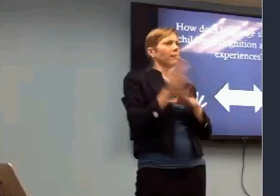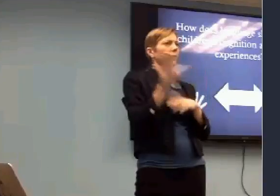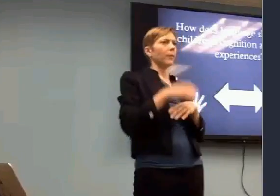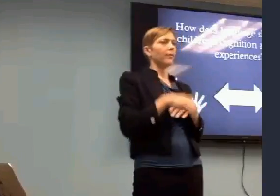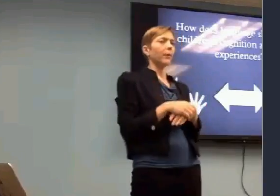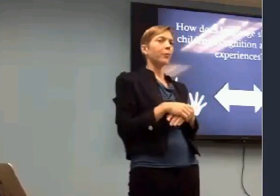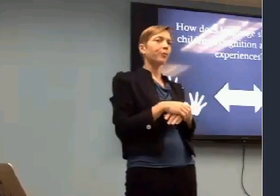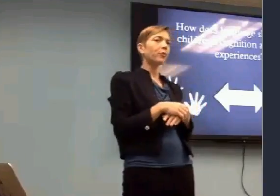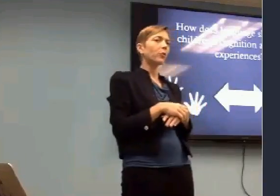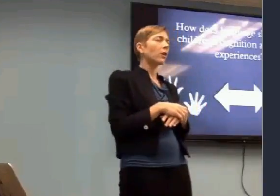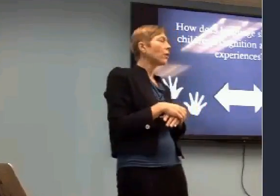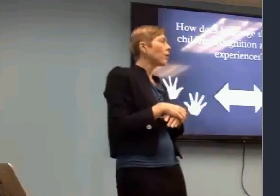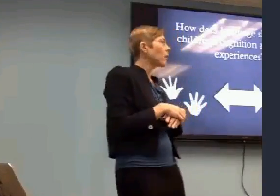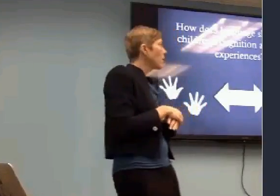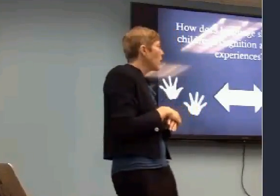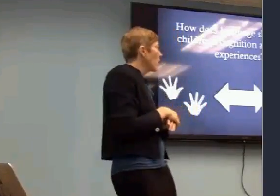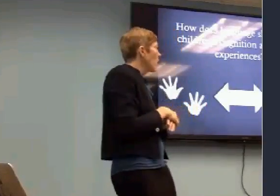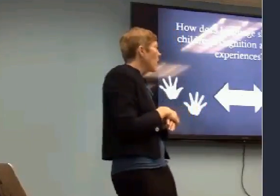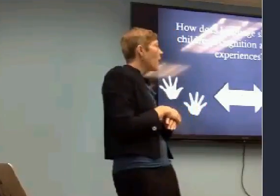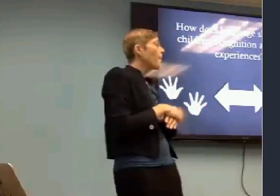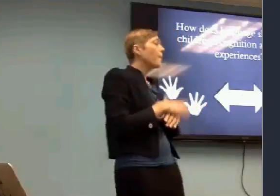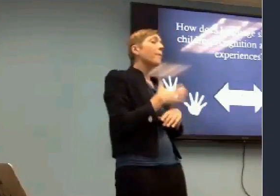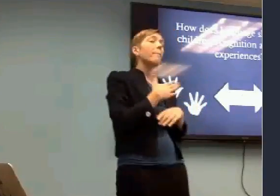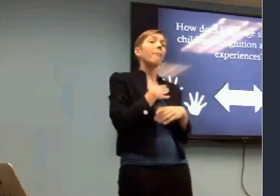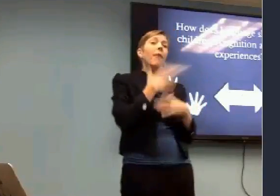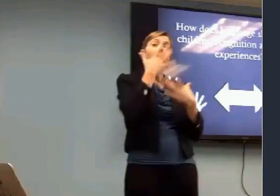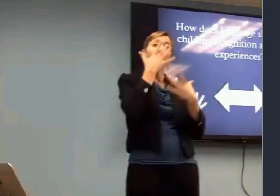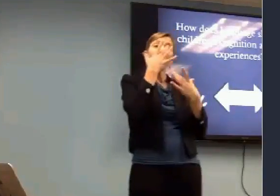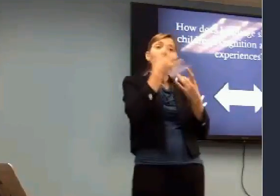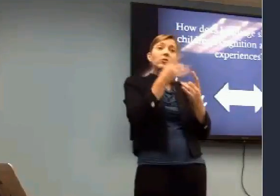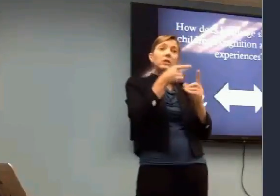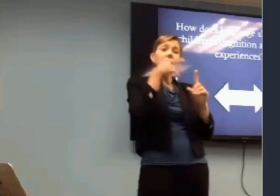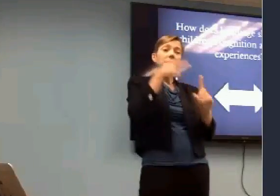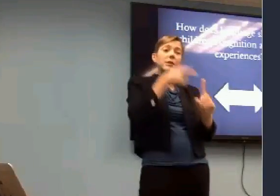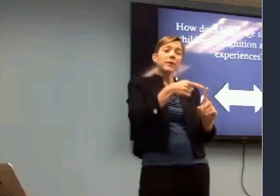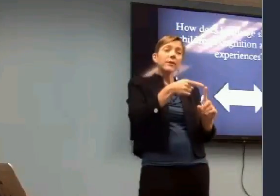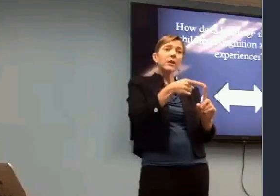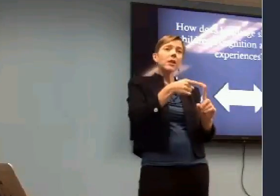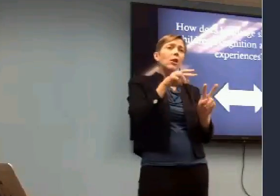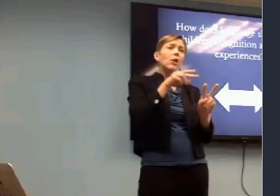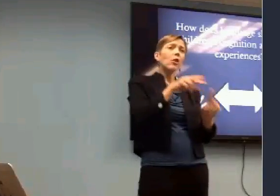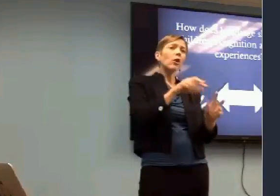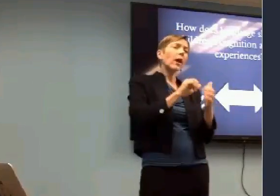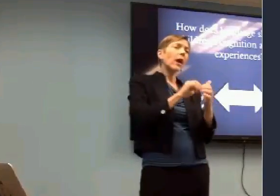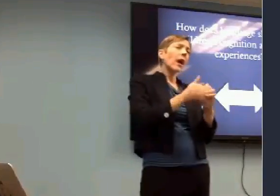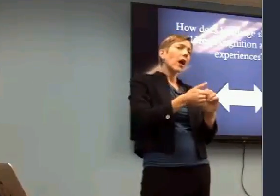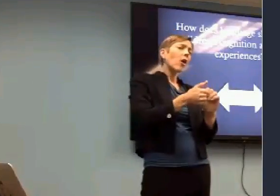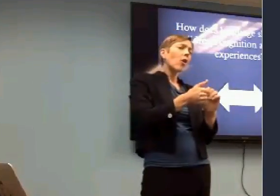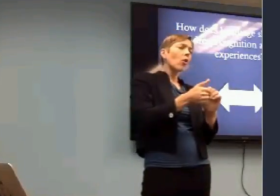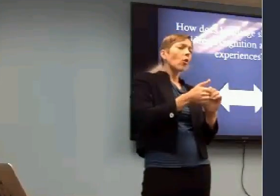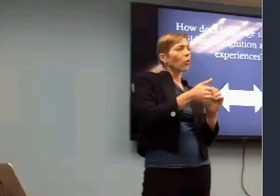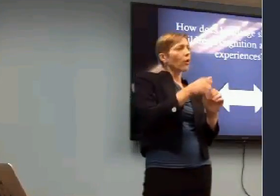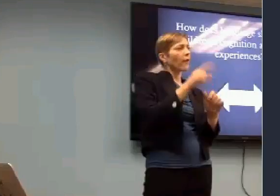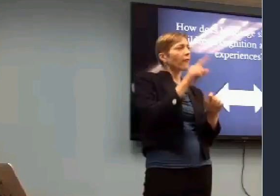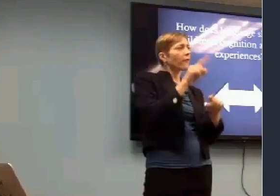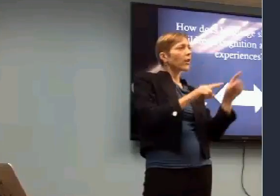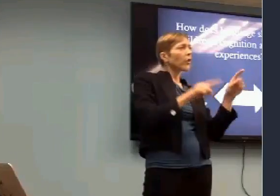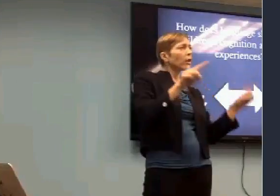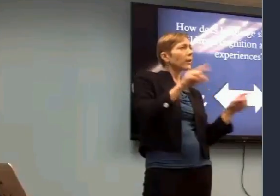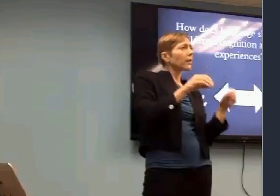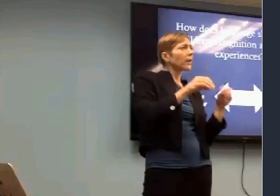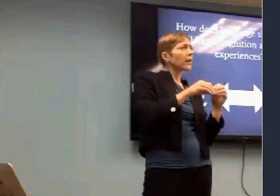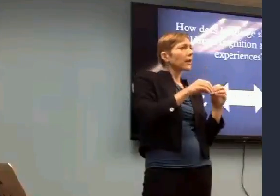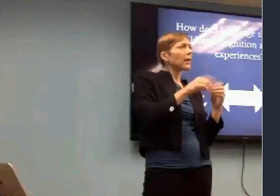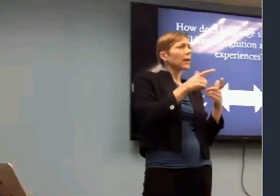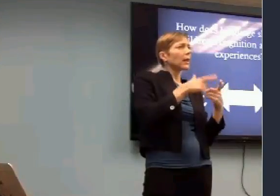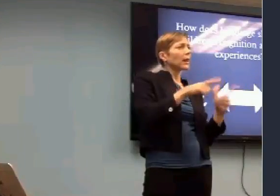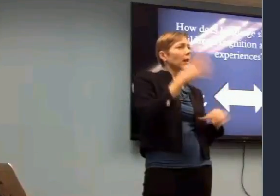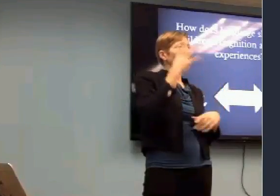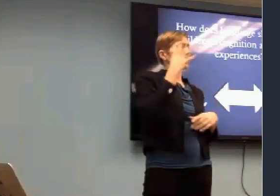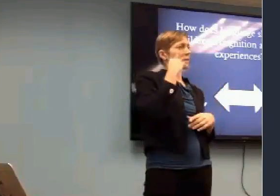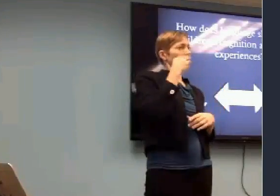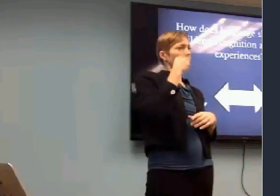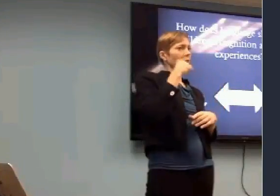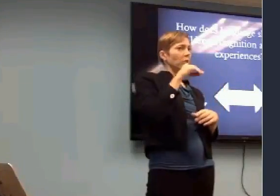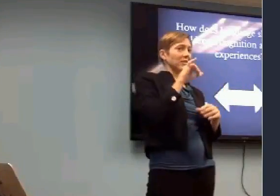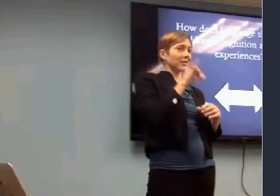typical functioning and development is an important question to ask. My interest specifically is looking at the variability